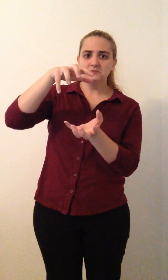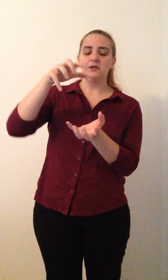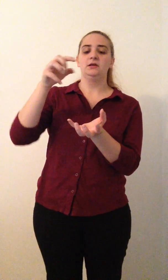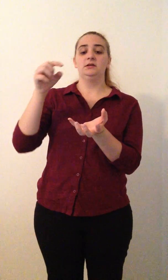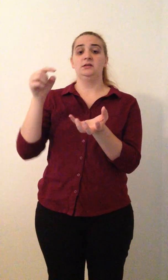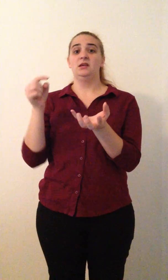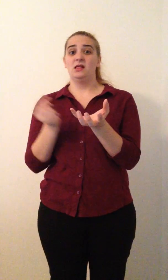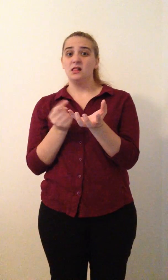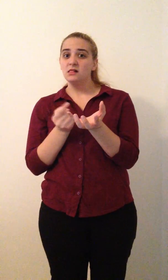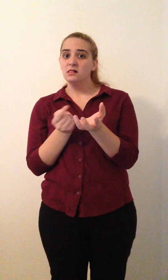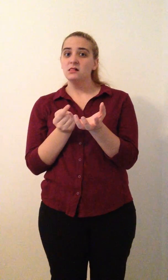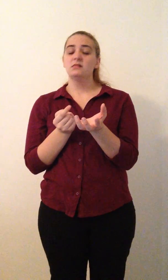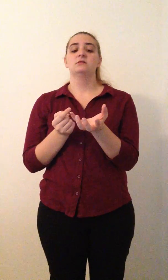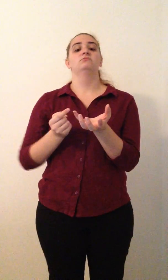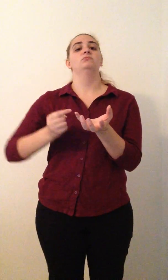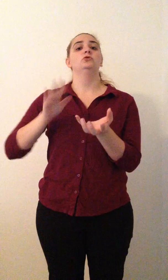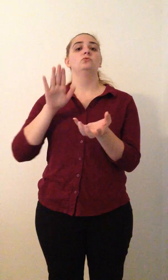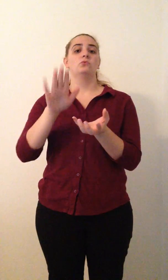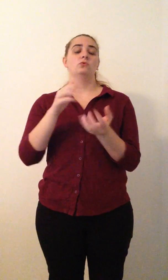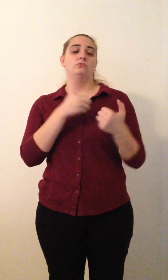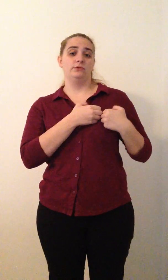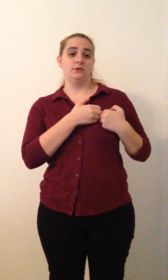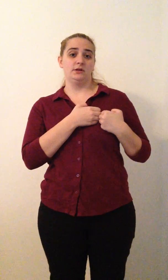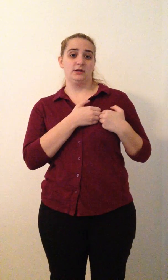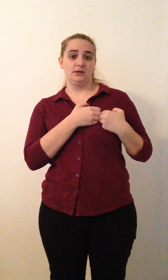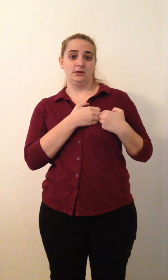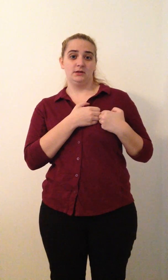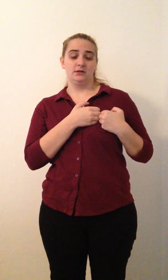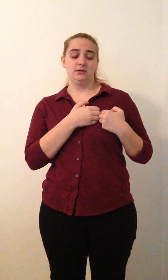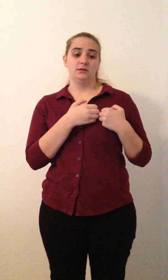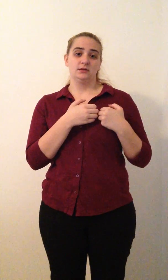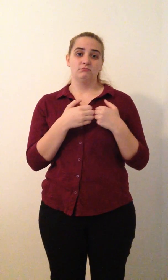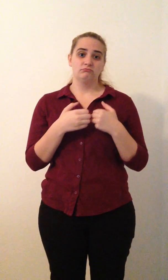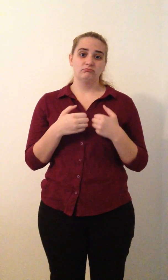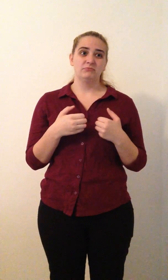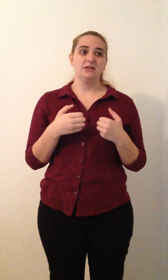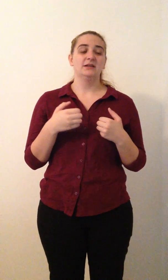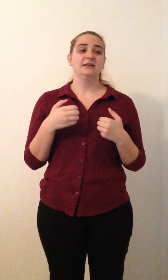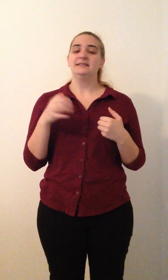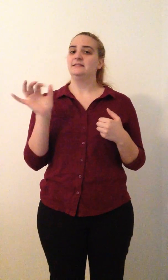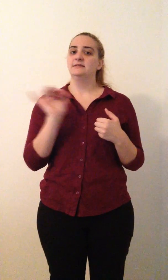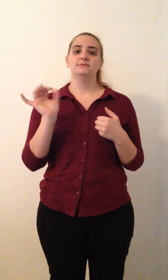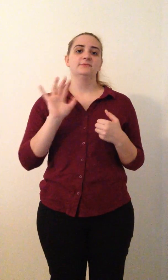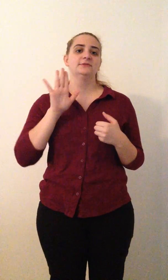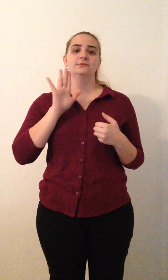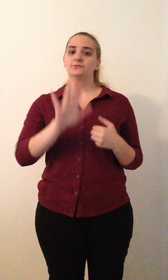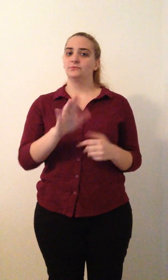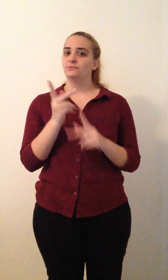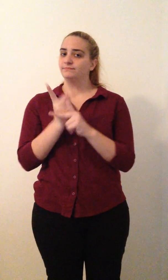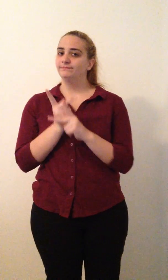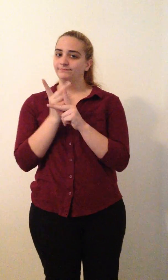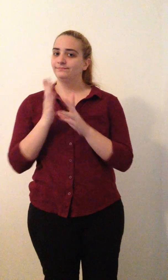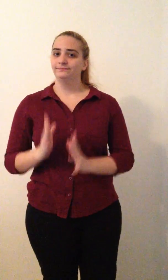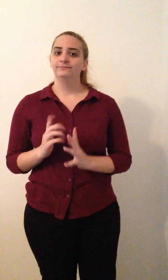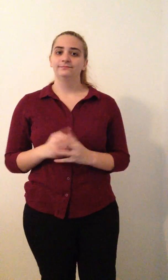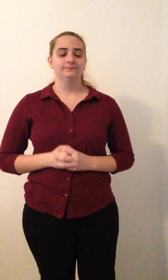our romantic partner is our caregivers, right? It's really deep on the unconscious level,